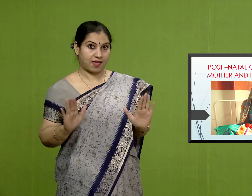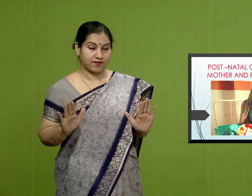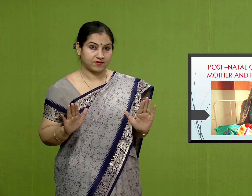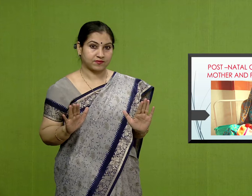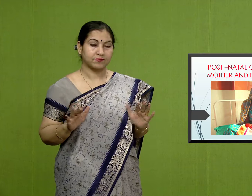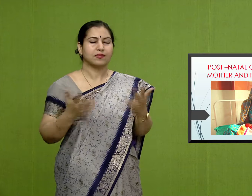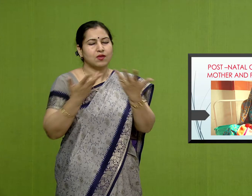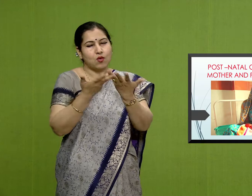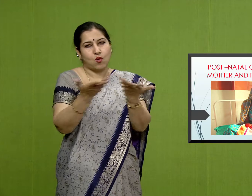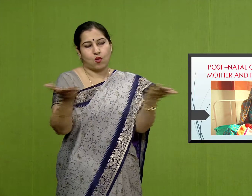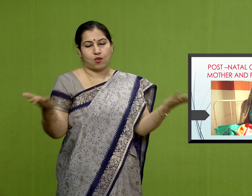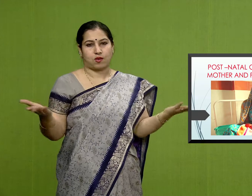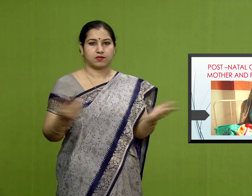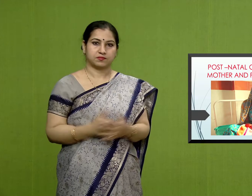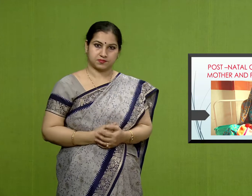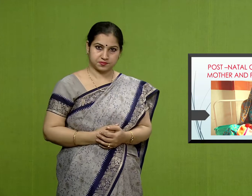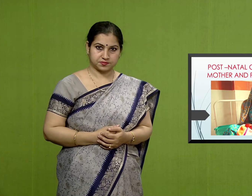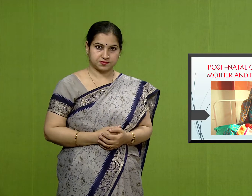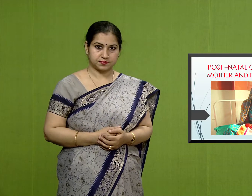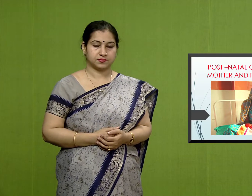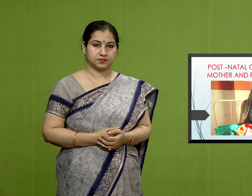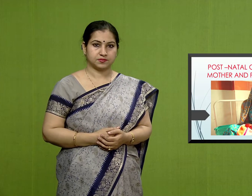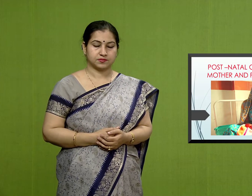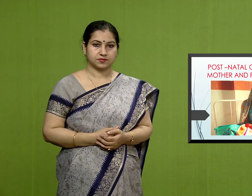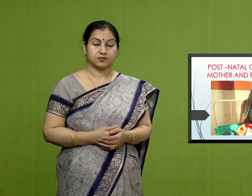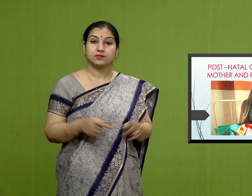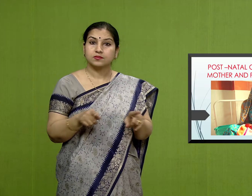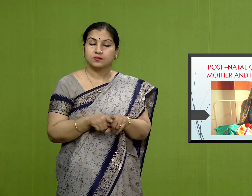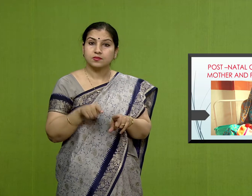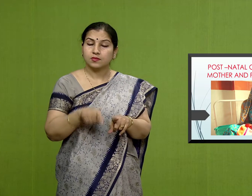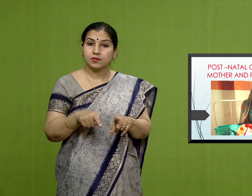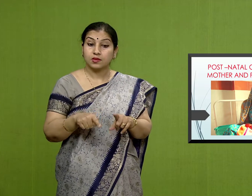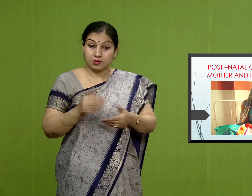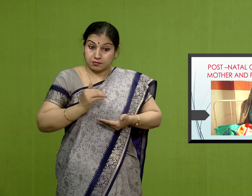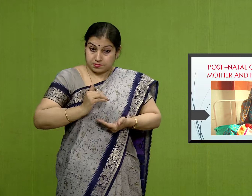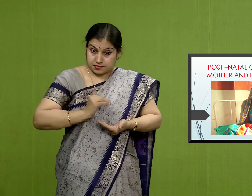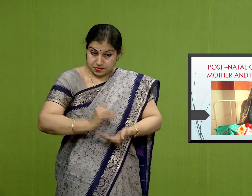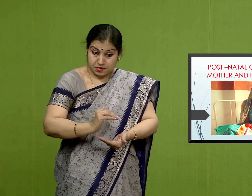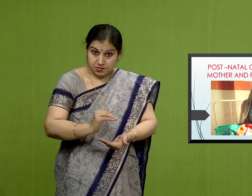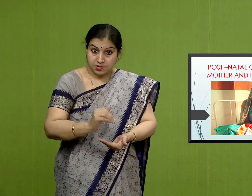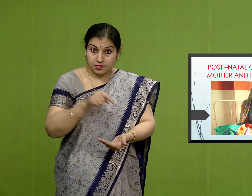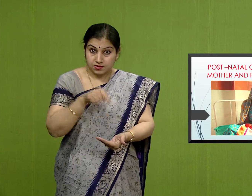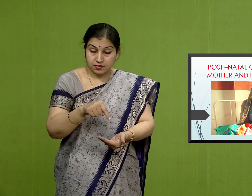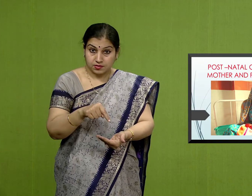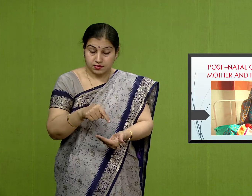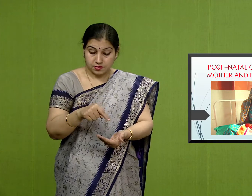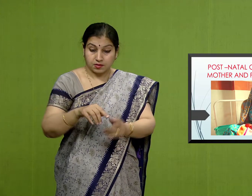to everyone in the family. Just after the delivery, the